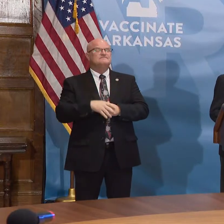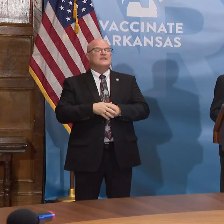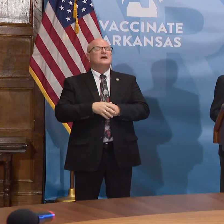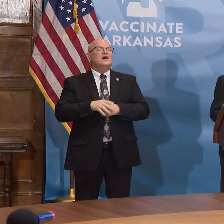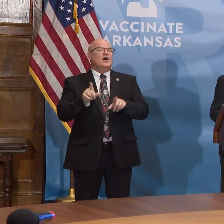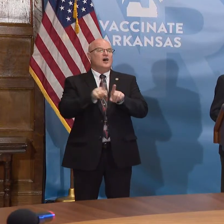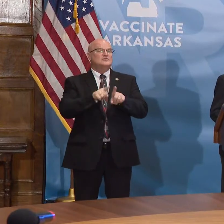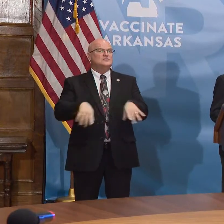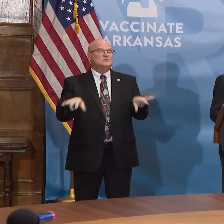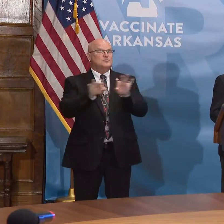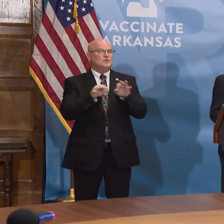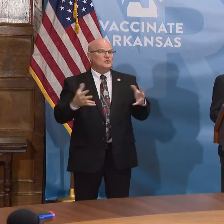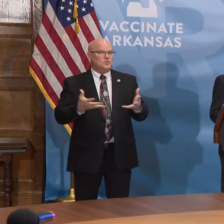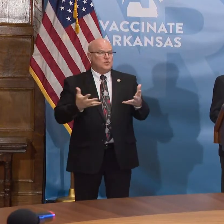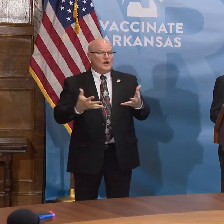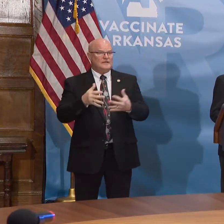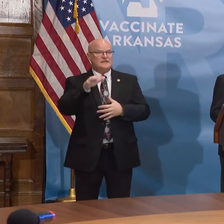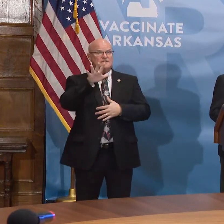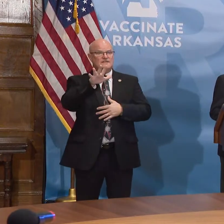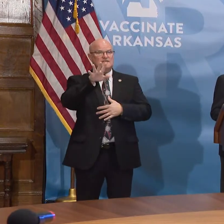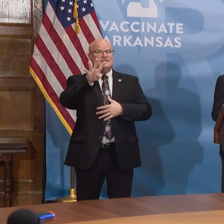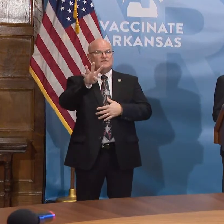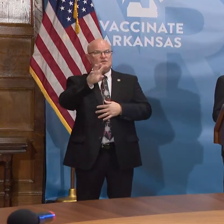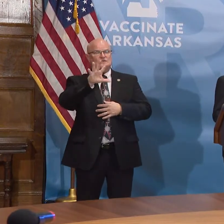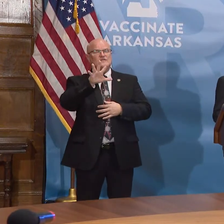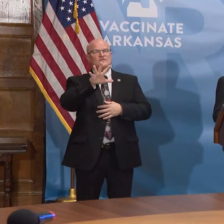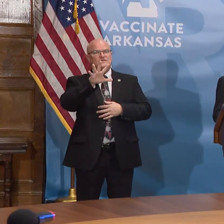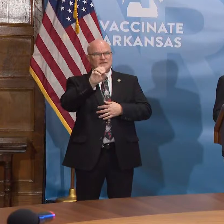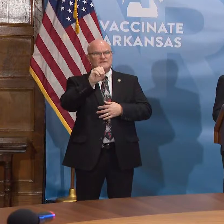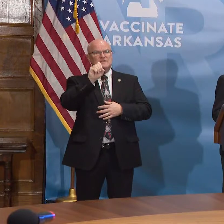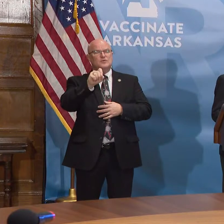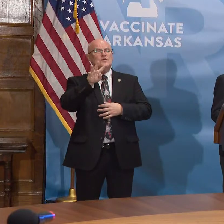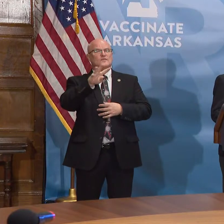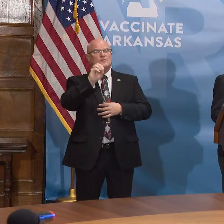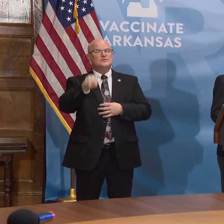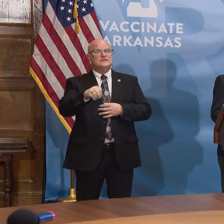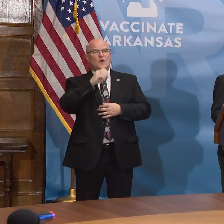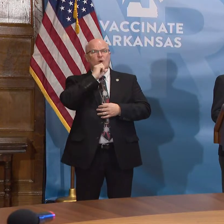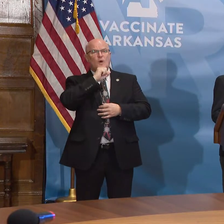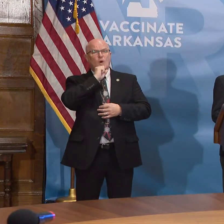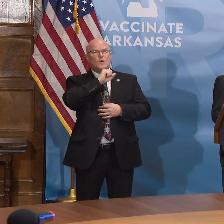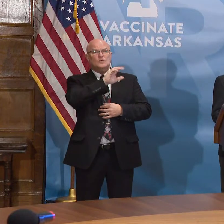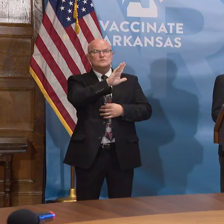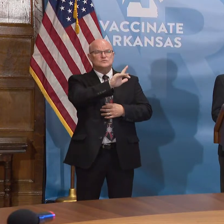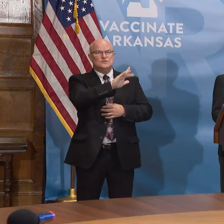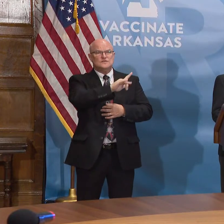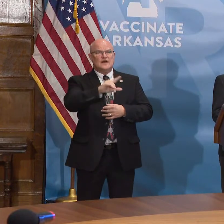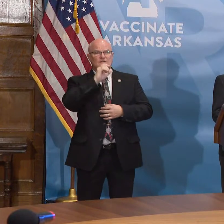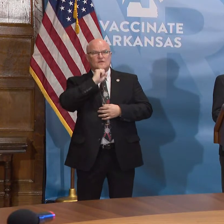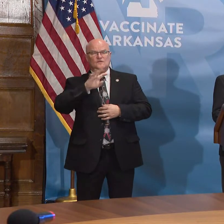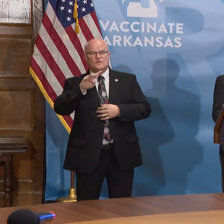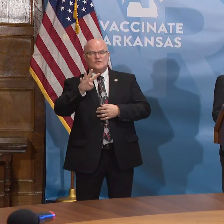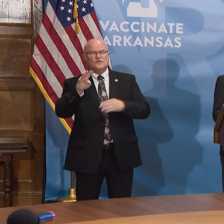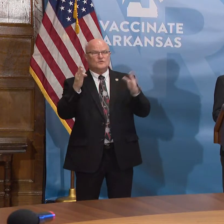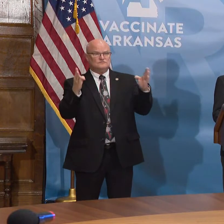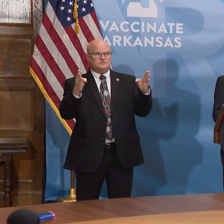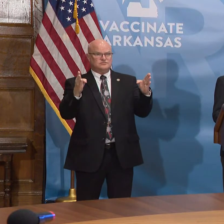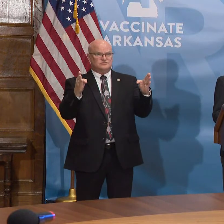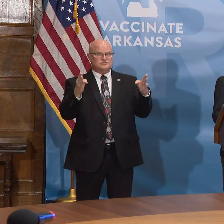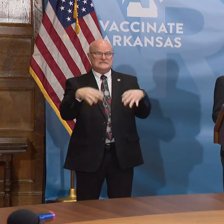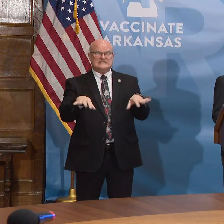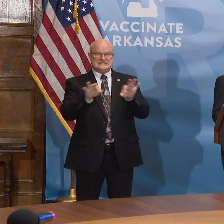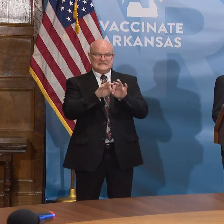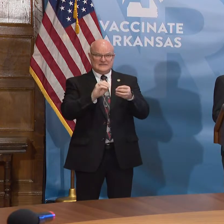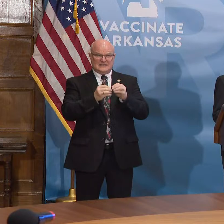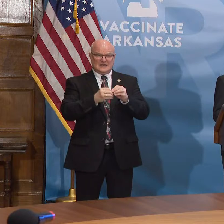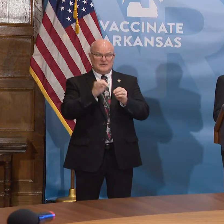also significant is that 54% of those, or 50.4% of those, are in the 25 to 44-year-old age group. So a very significant